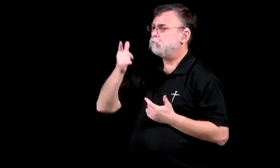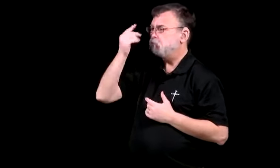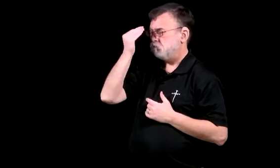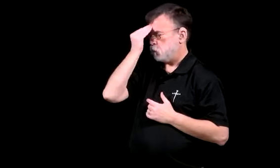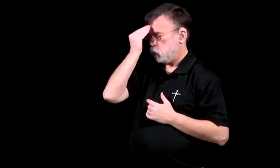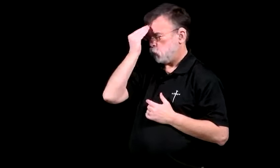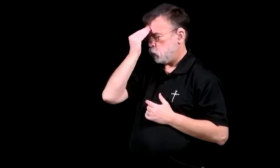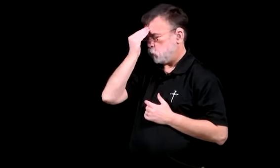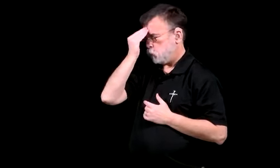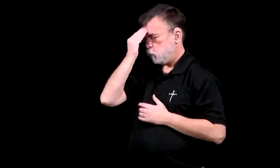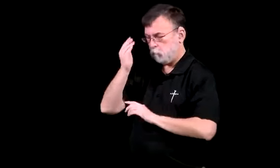live stream.